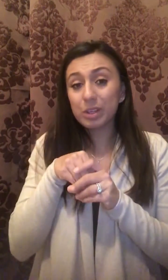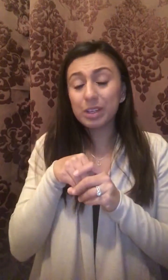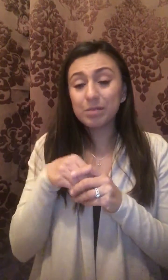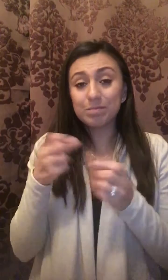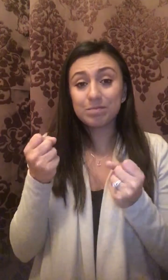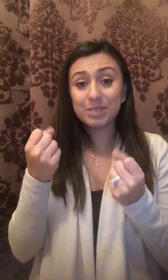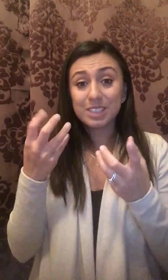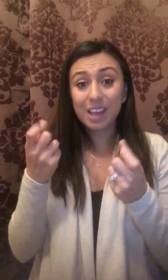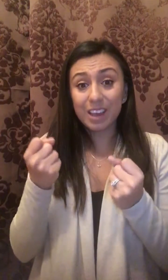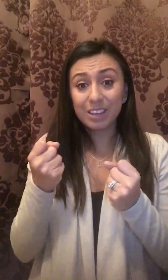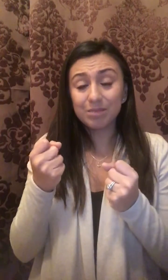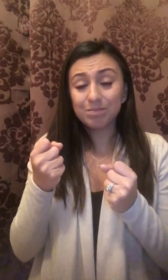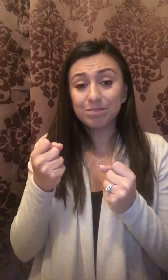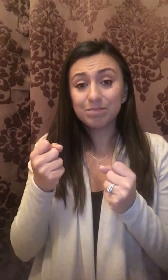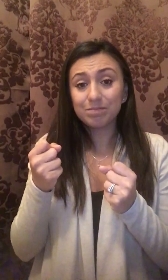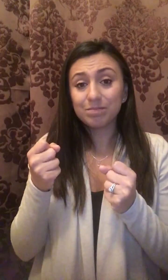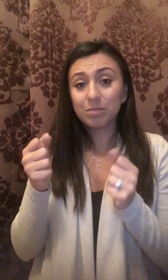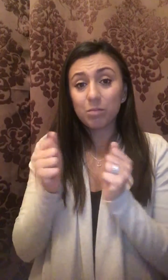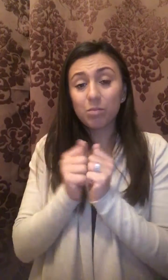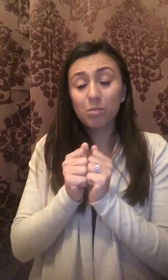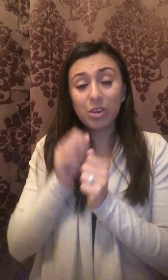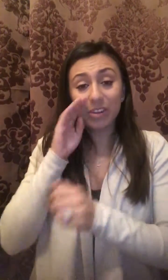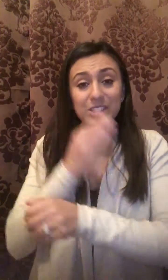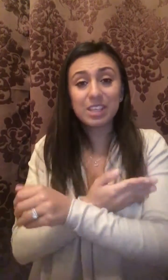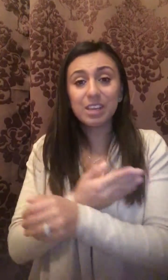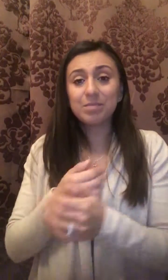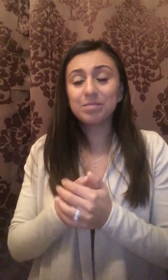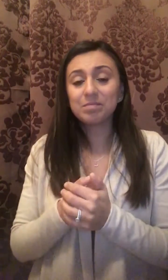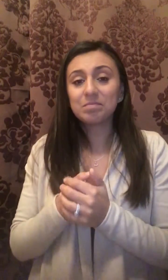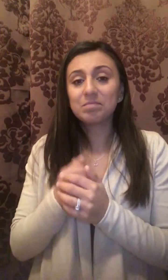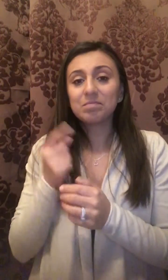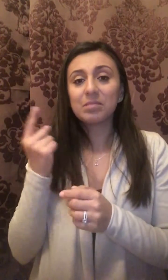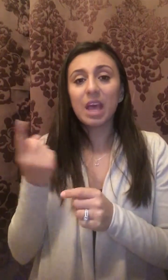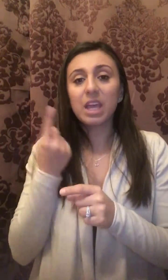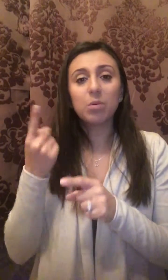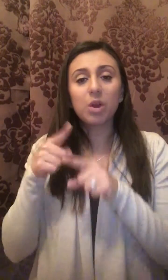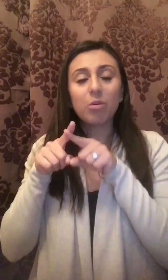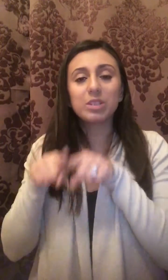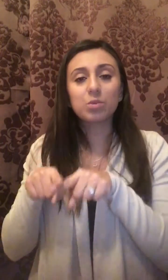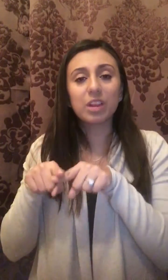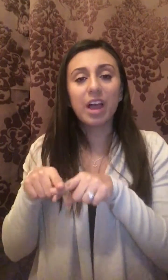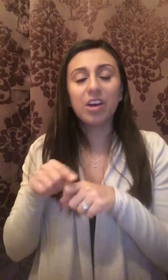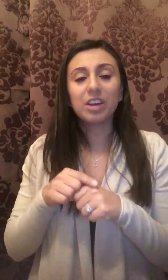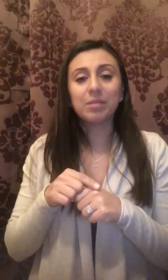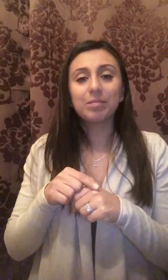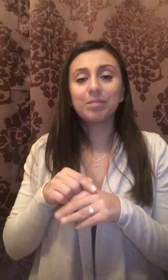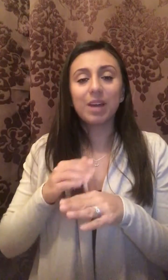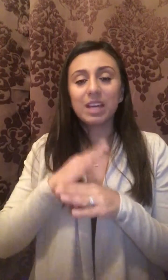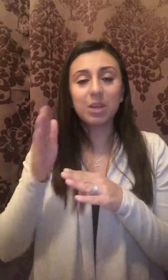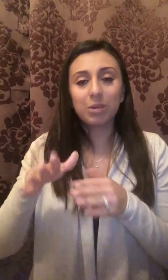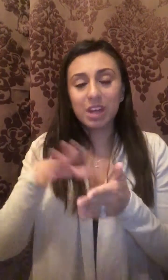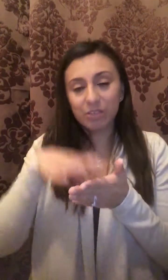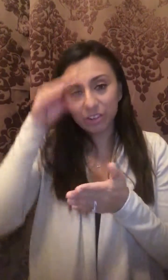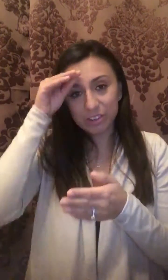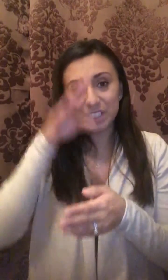included sign with our son, that he would always rely on it and he would never learn to